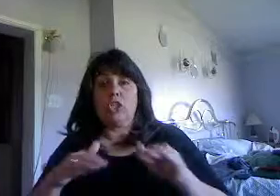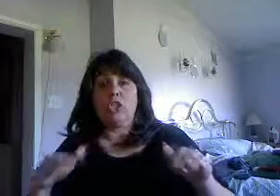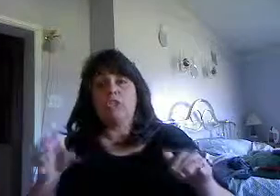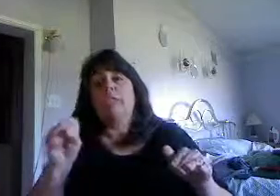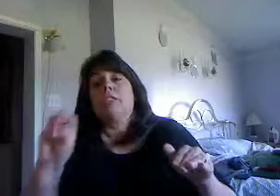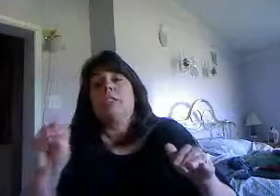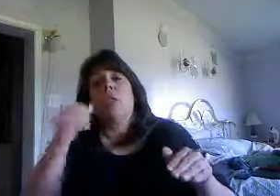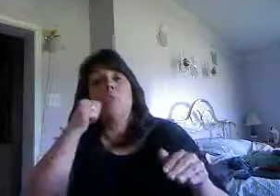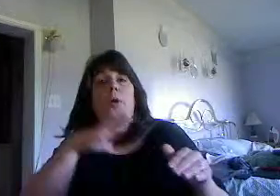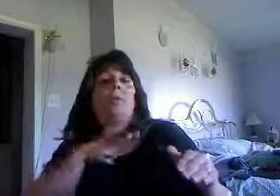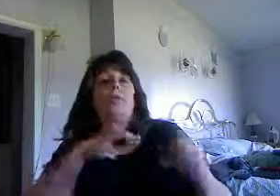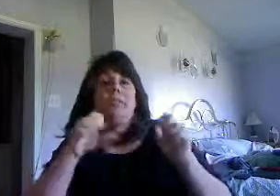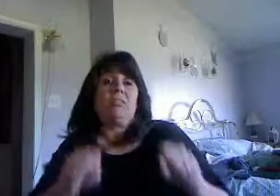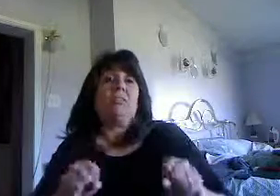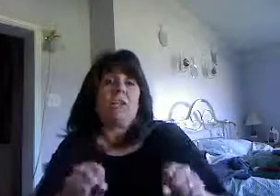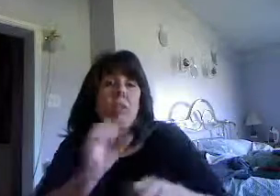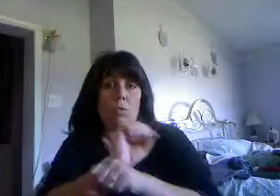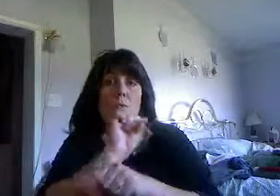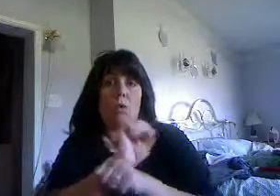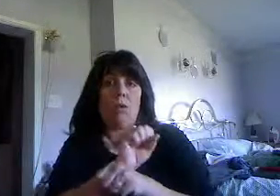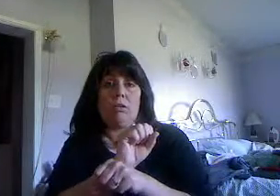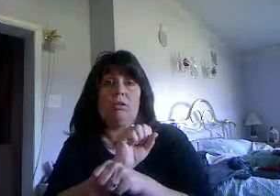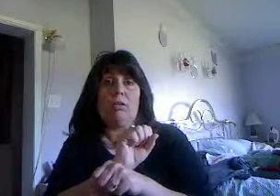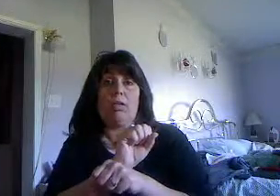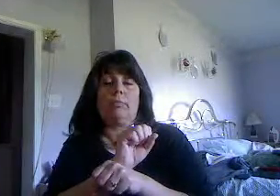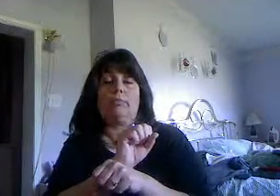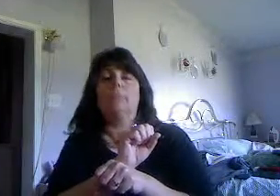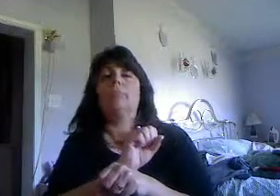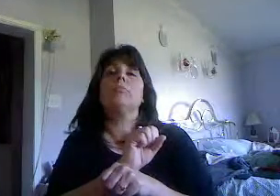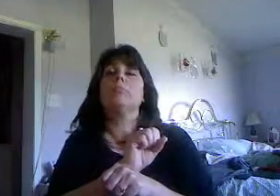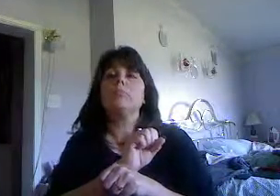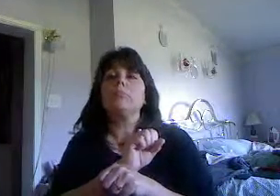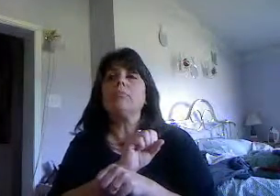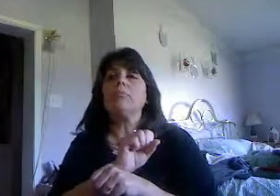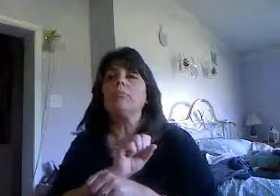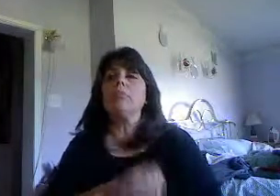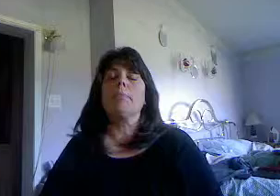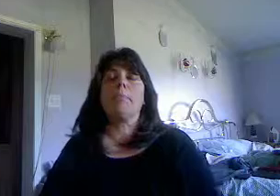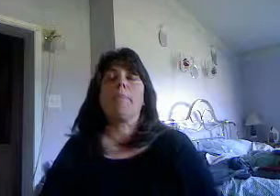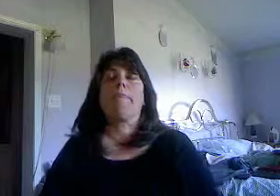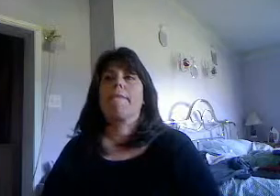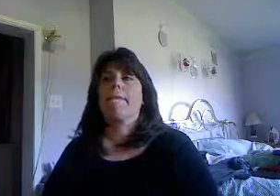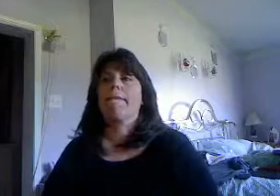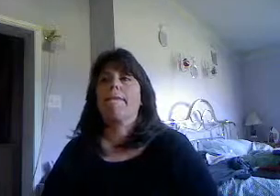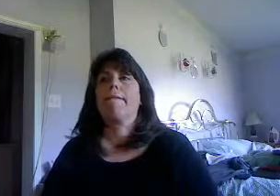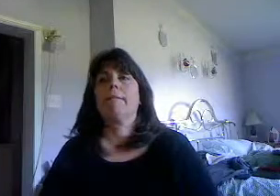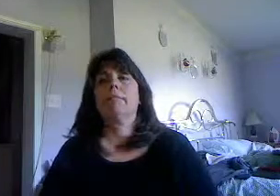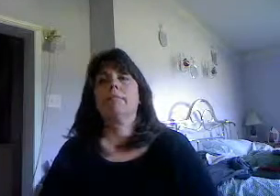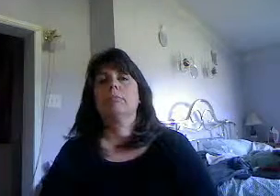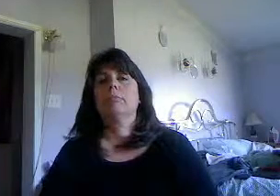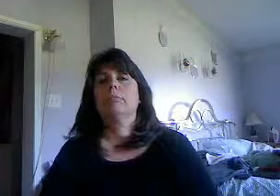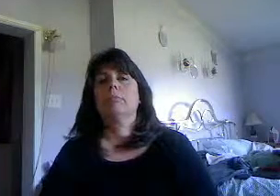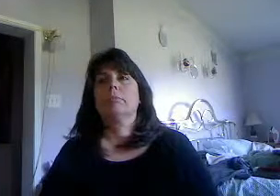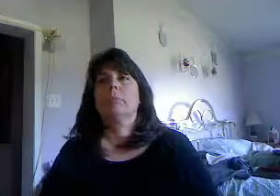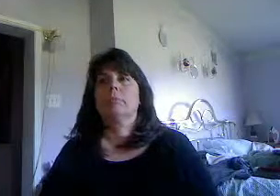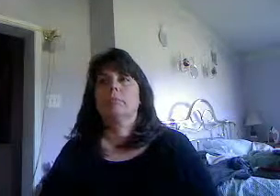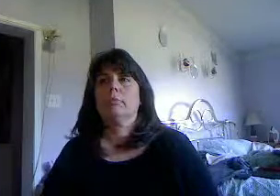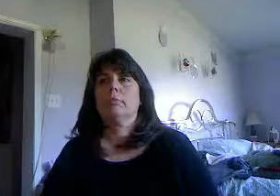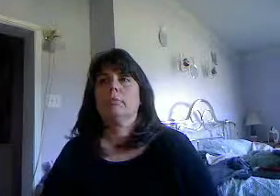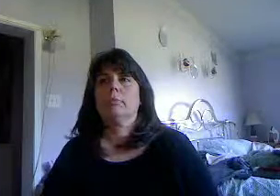face-to-face contacts with clients. And they also require specialized inputs. So for example, if